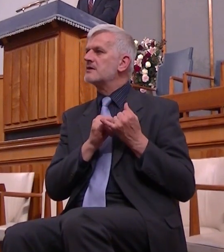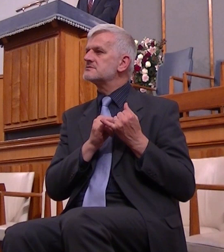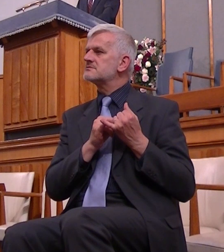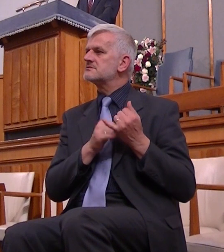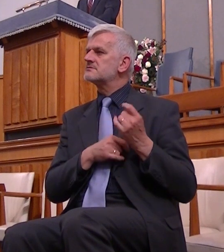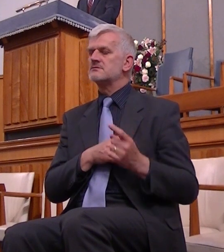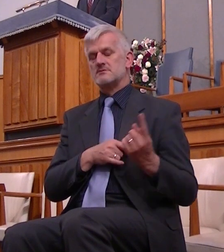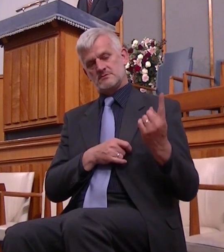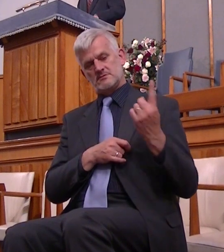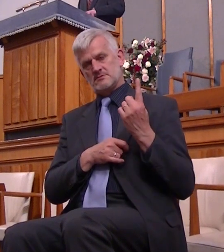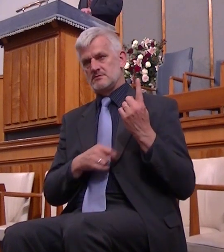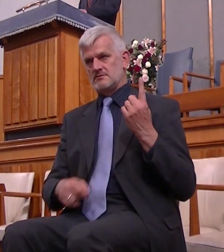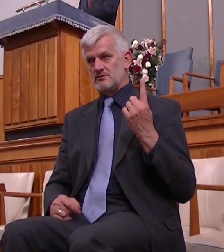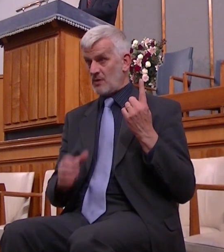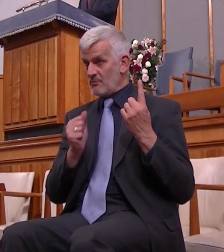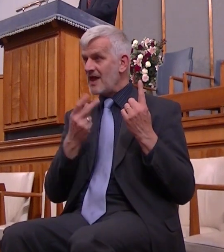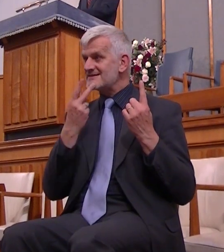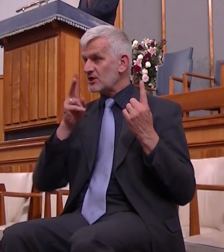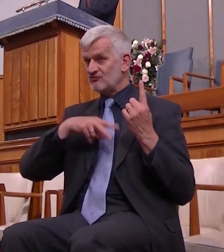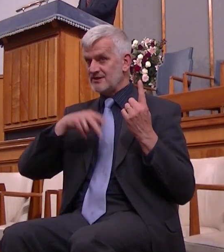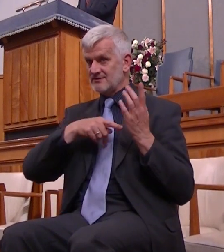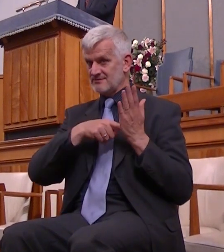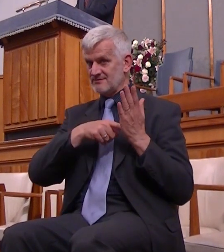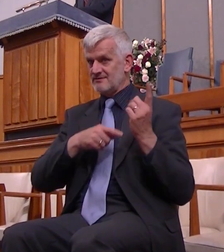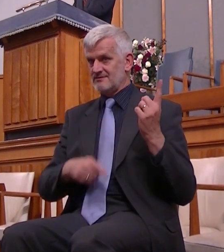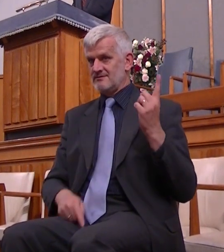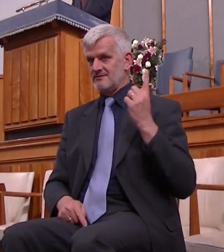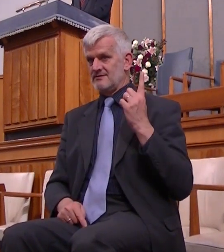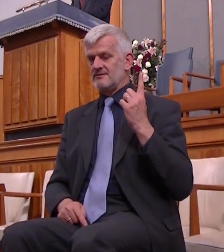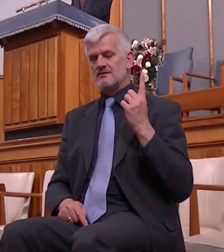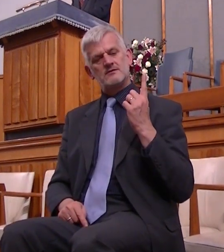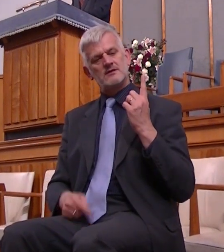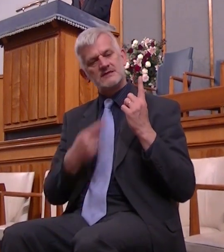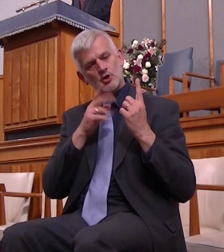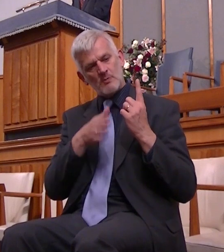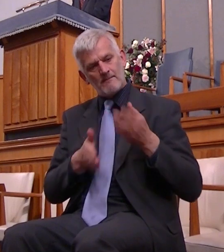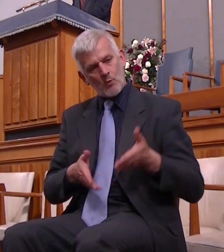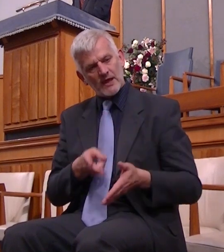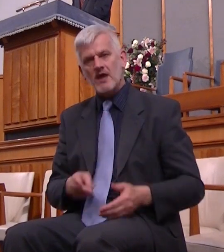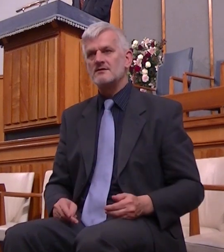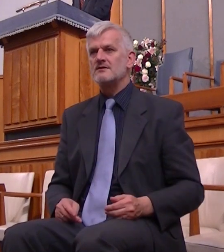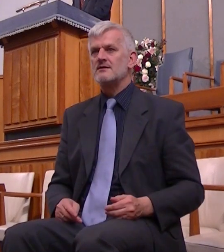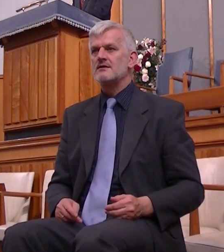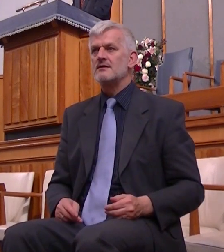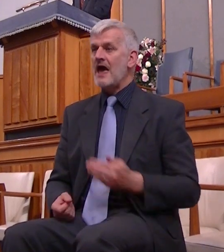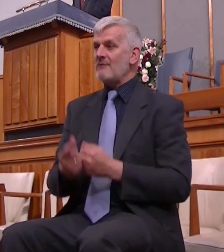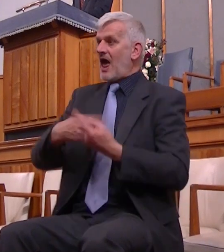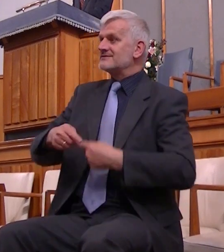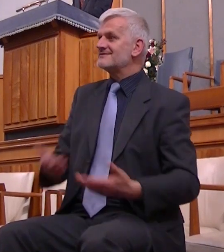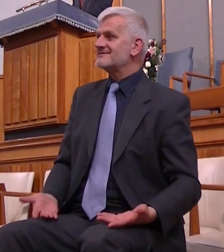years ago, we read in our second scripture reading, we are born again, born from